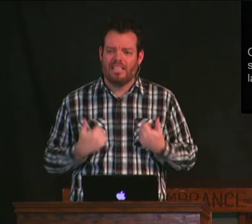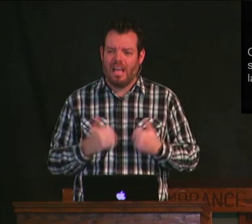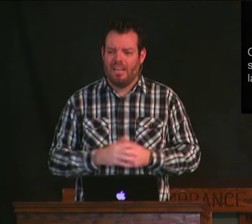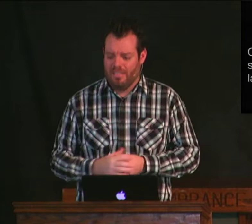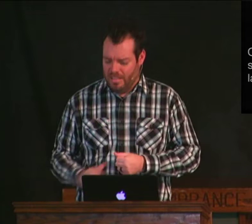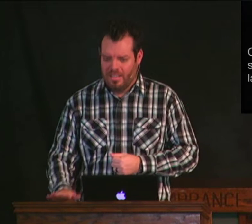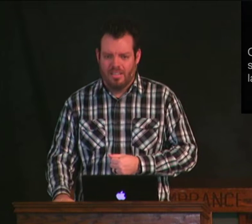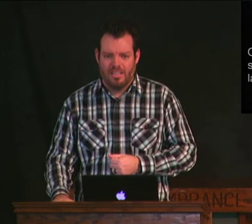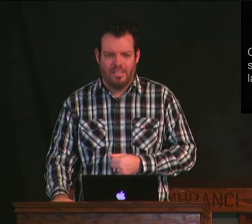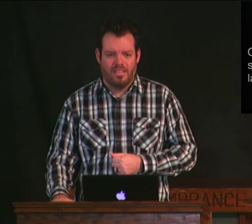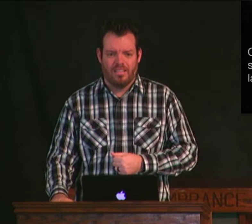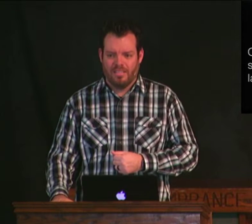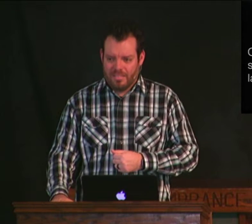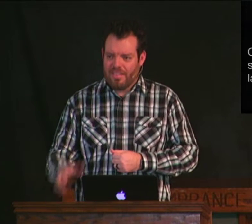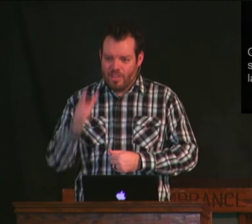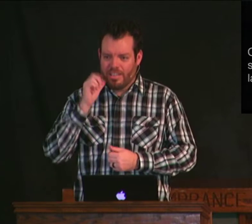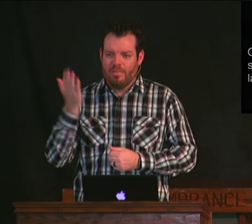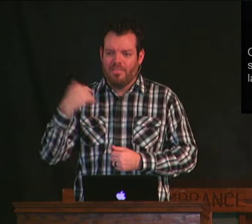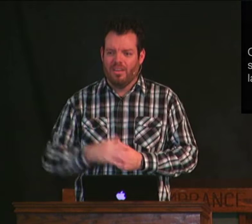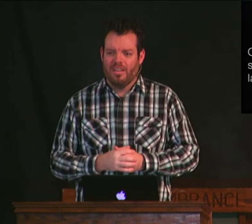life. Have you heard that before?